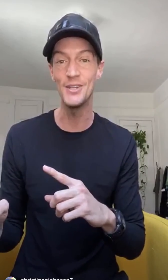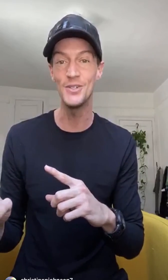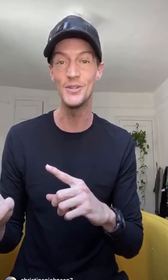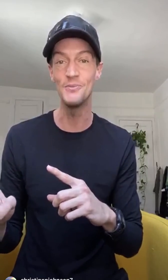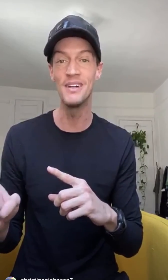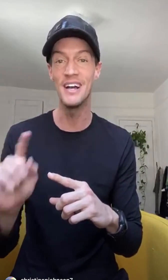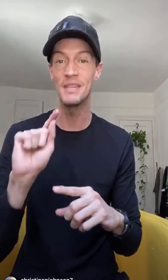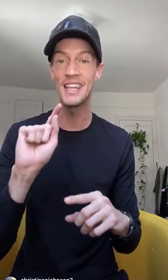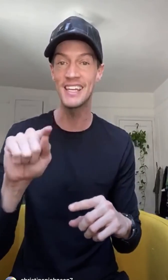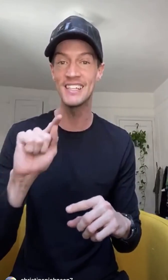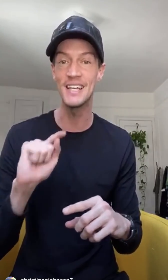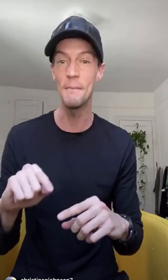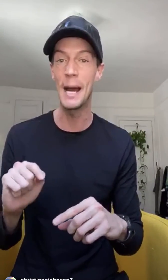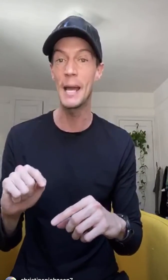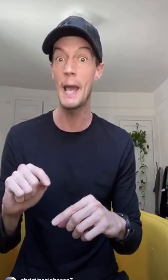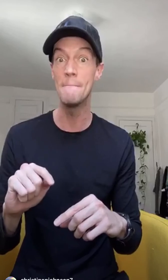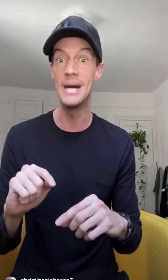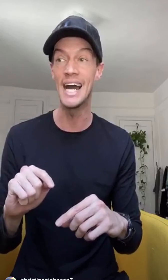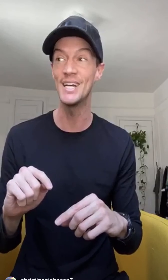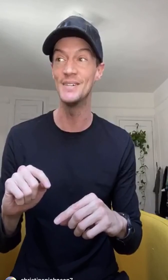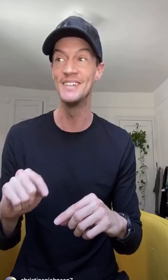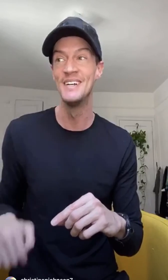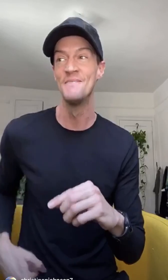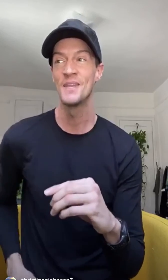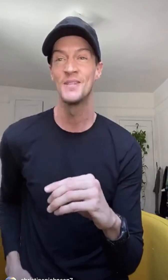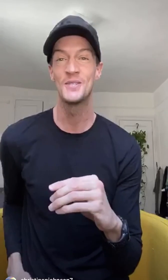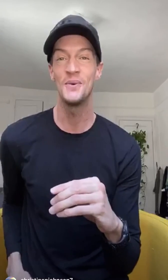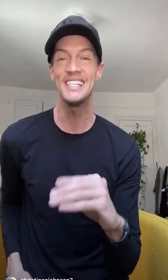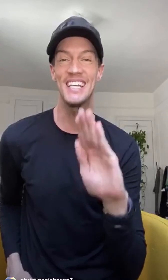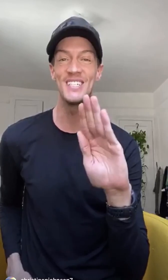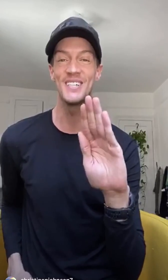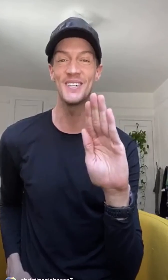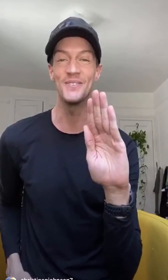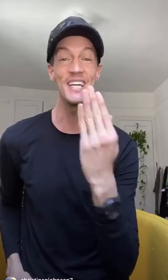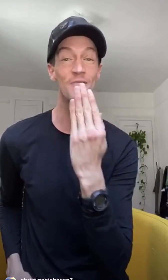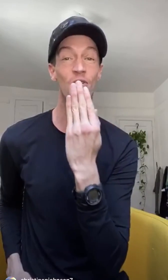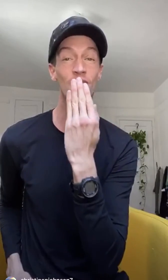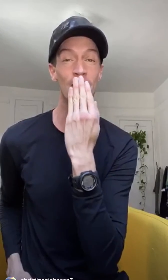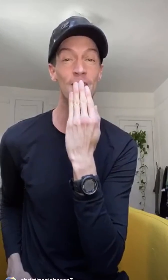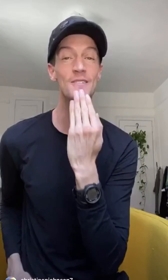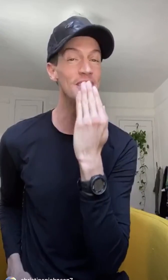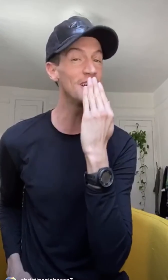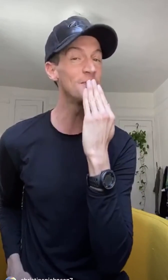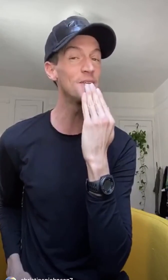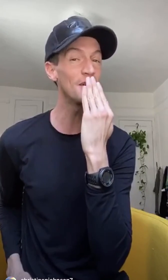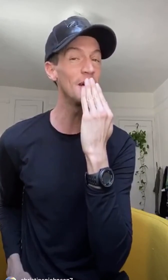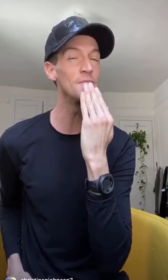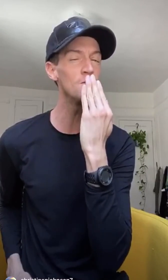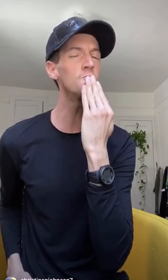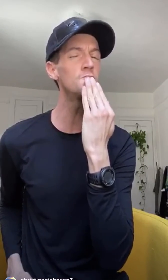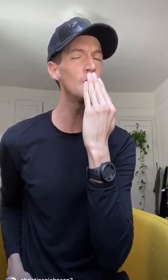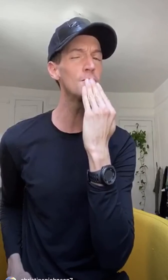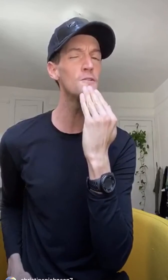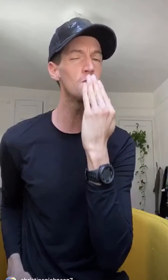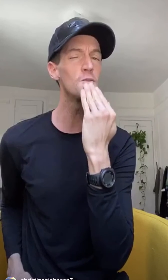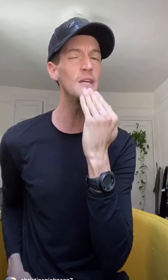YouTube. The link is in my bio. Sweet and sugar. We take the four fingers and we touch them to our lips. That's so sweet.